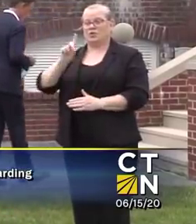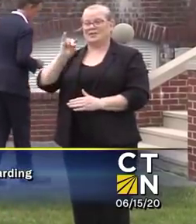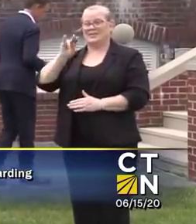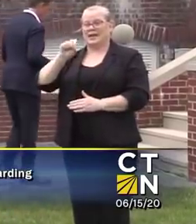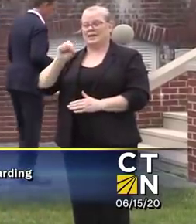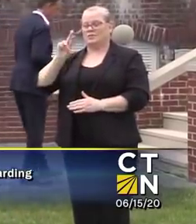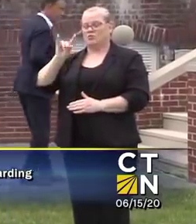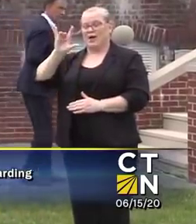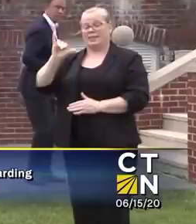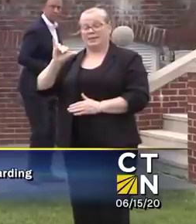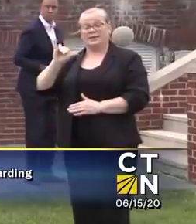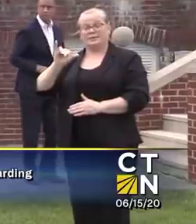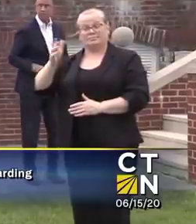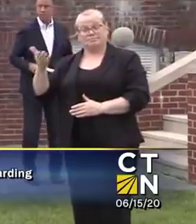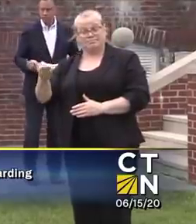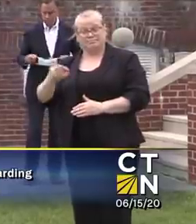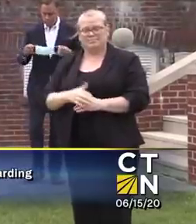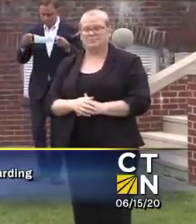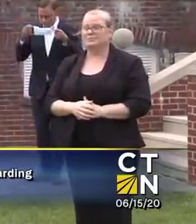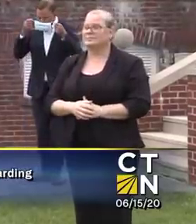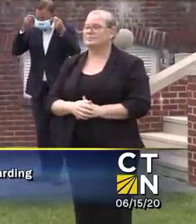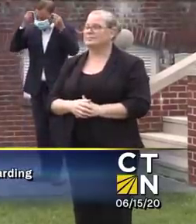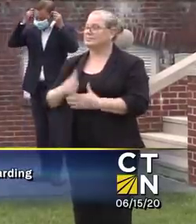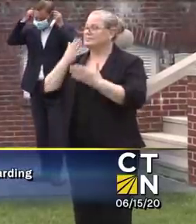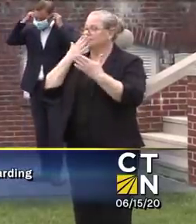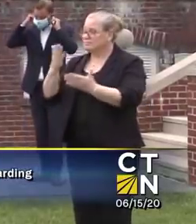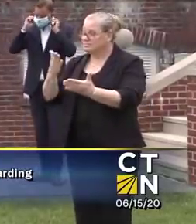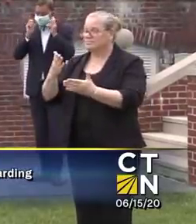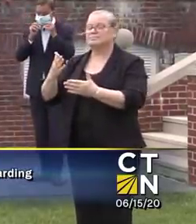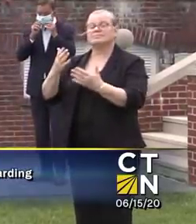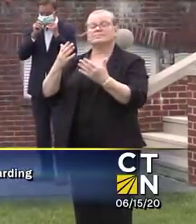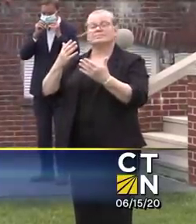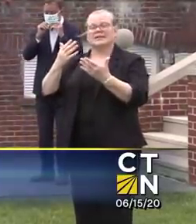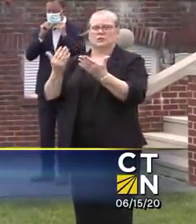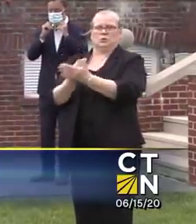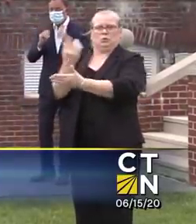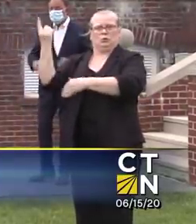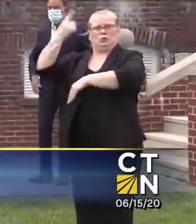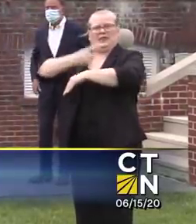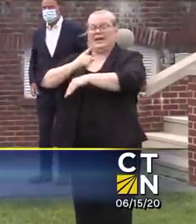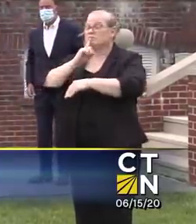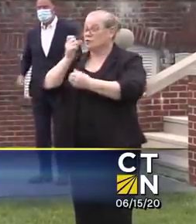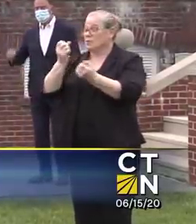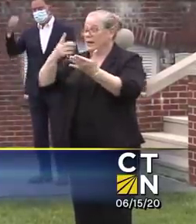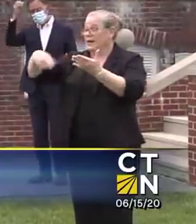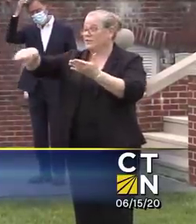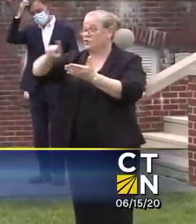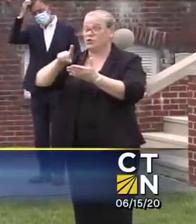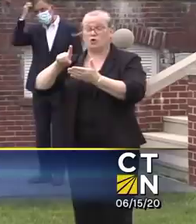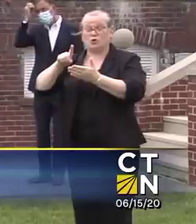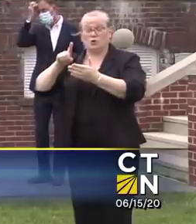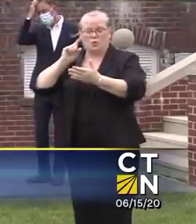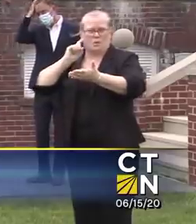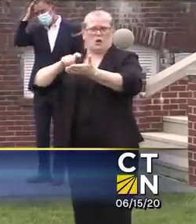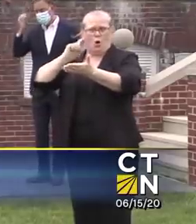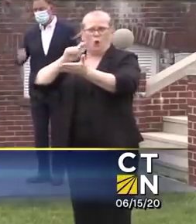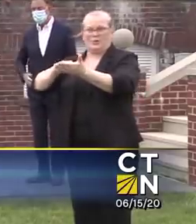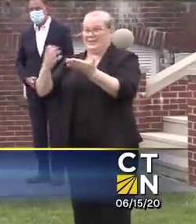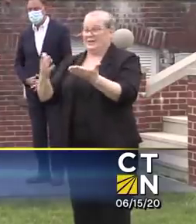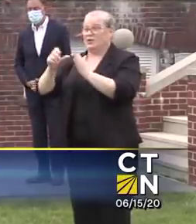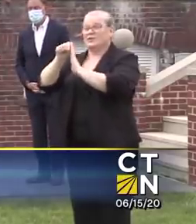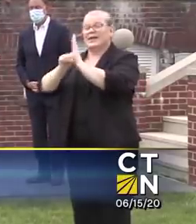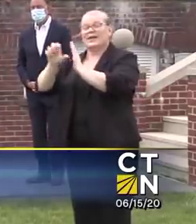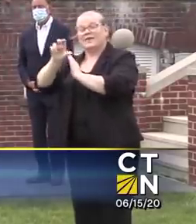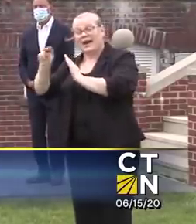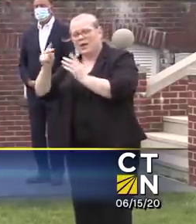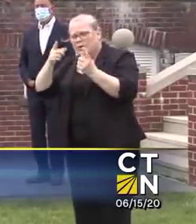It's really a new day, and I'm sure many of you have been reporting and watching what's been happening throughout the state of Connecticut, what's been happening throughout the